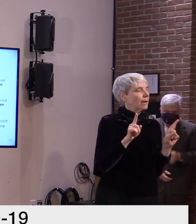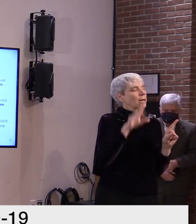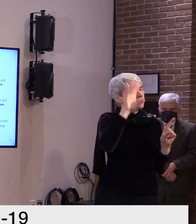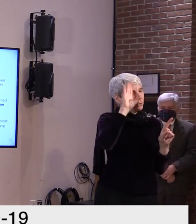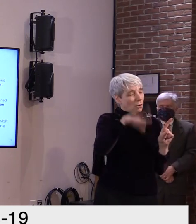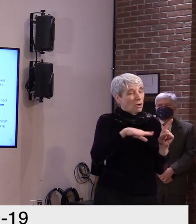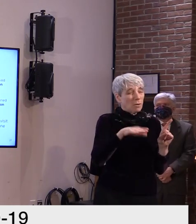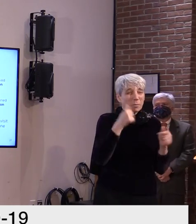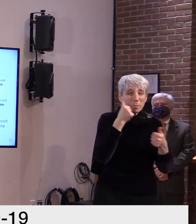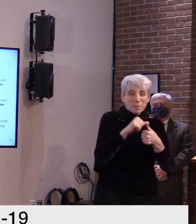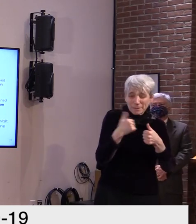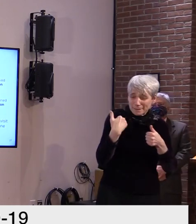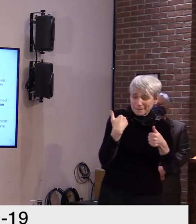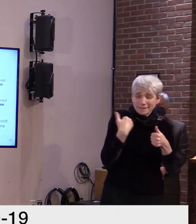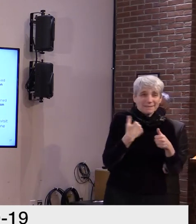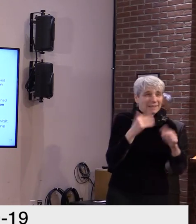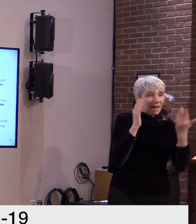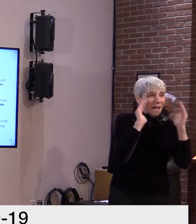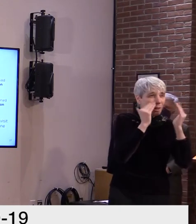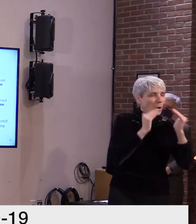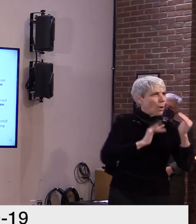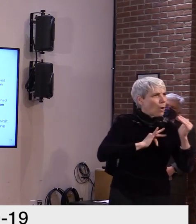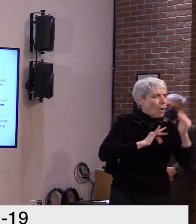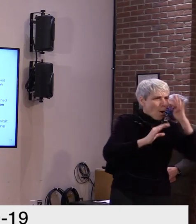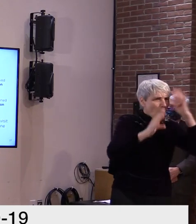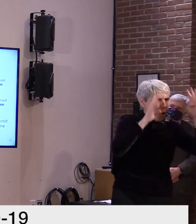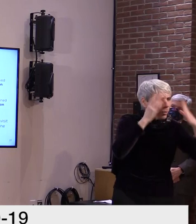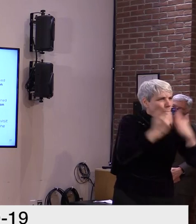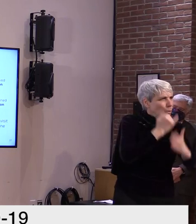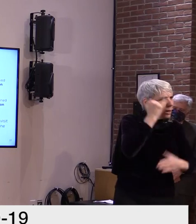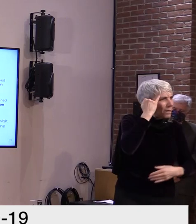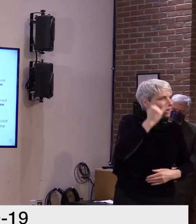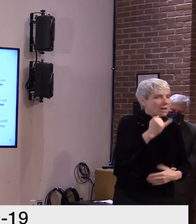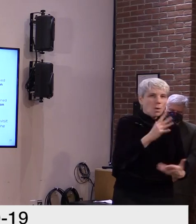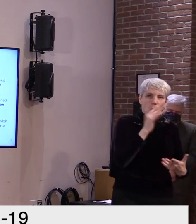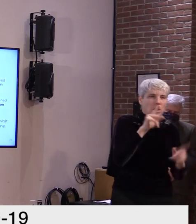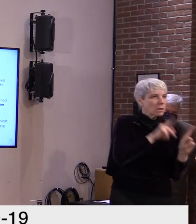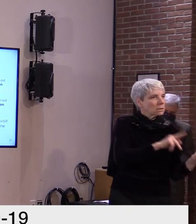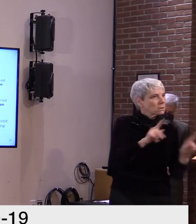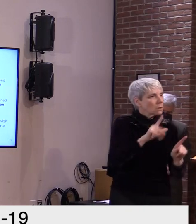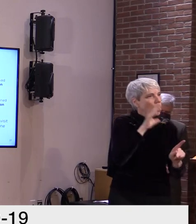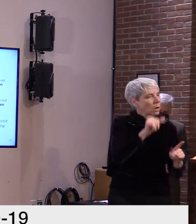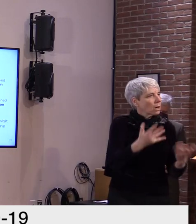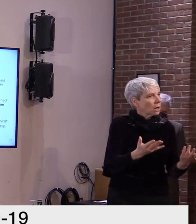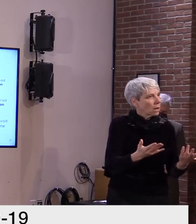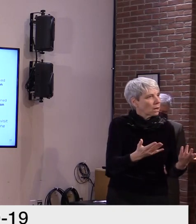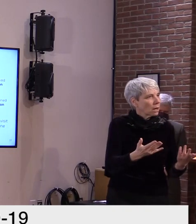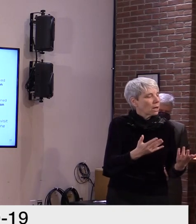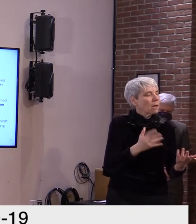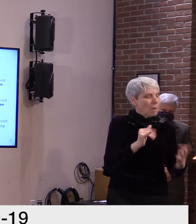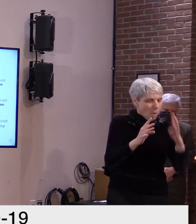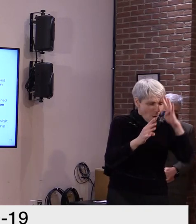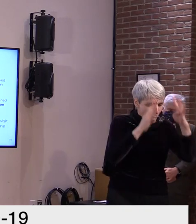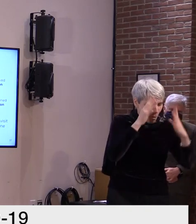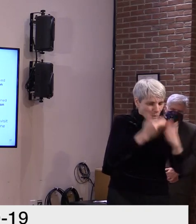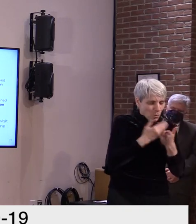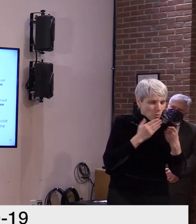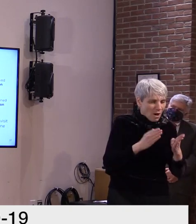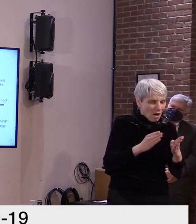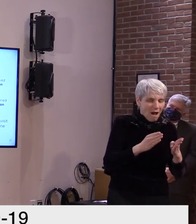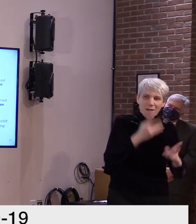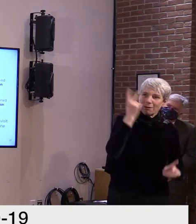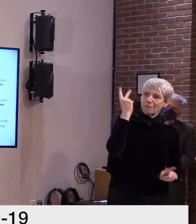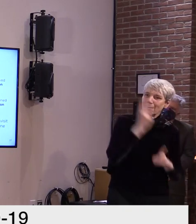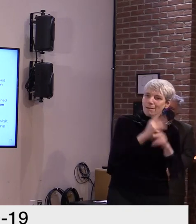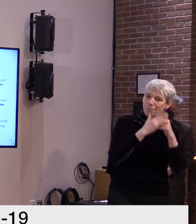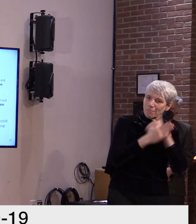traditions and innovations. Maybe even a few we'll want to keep. And we can be thankful we're all doing our part to protect